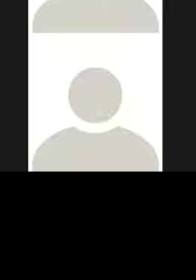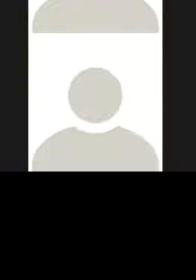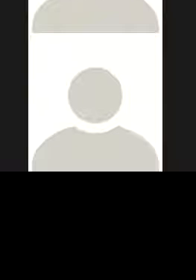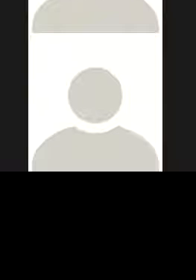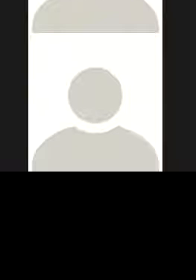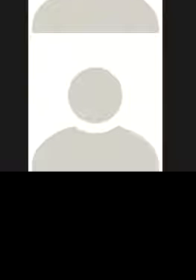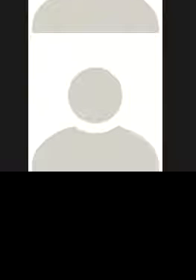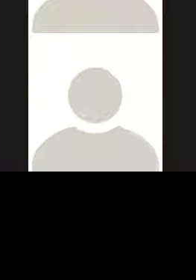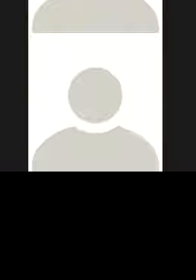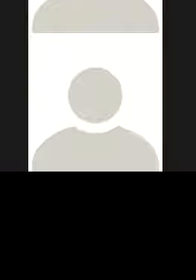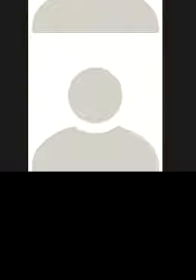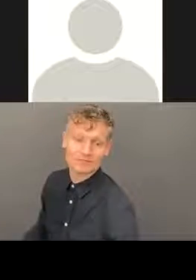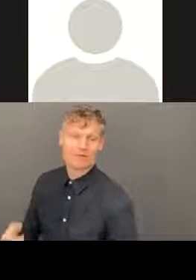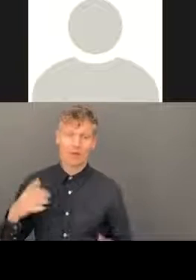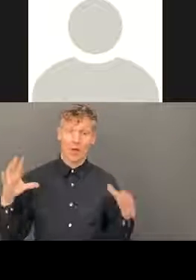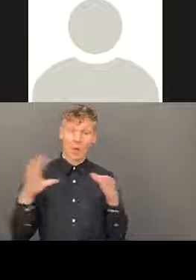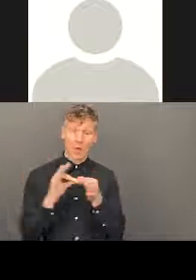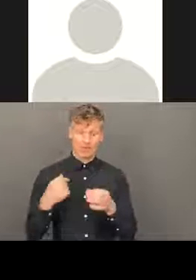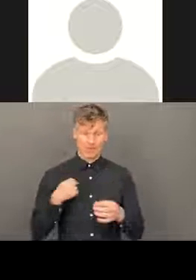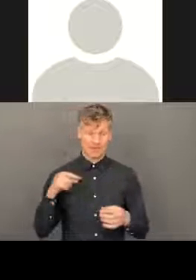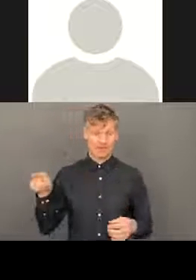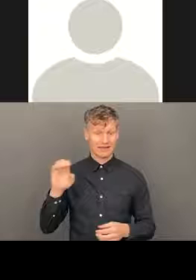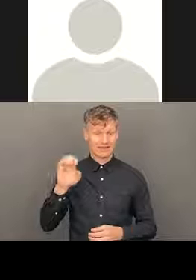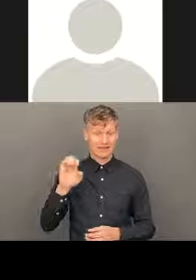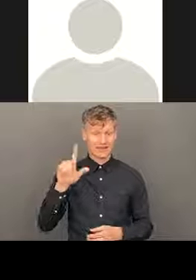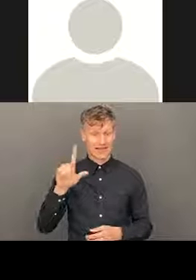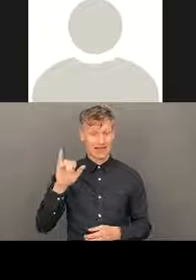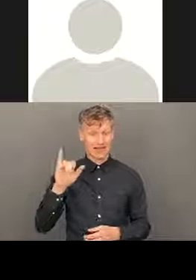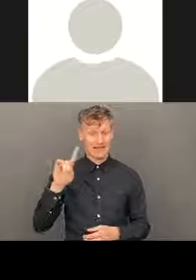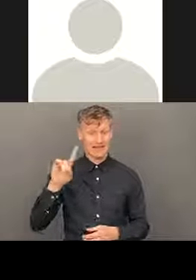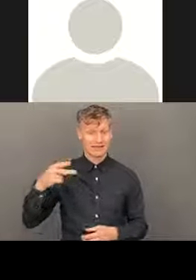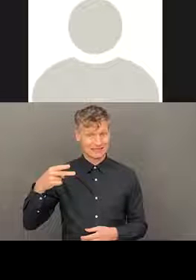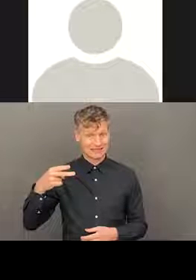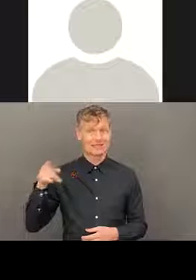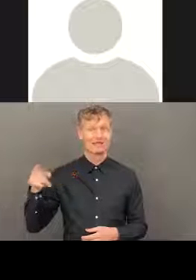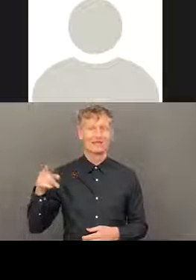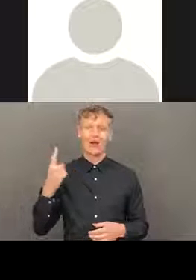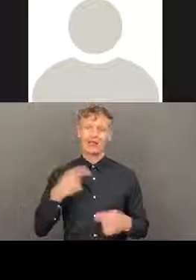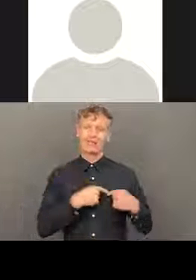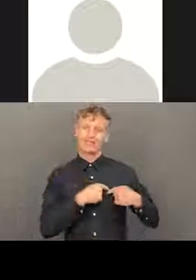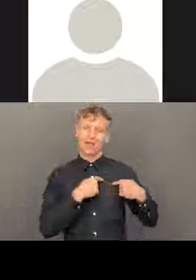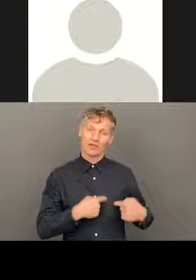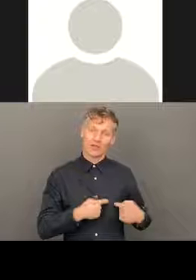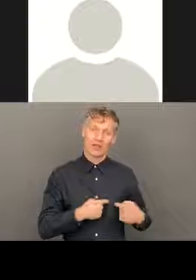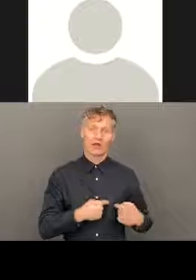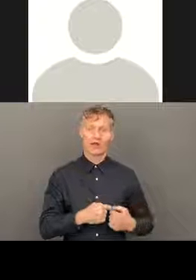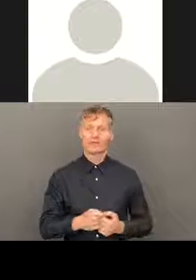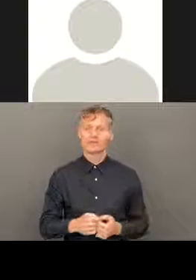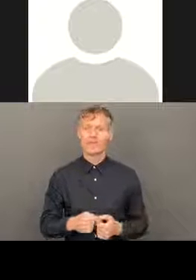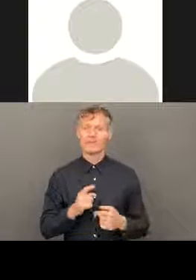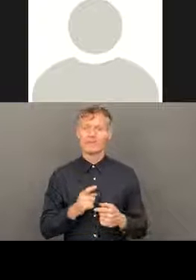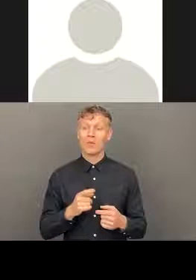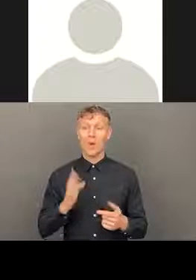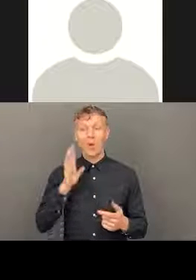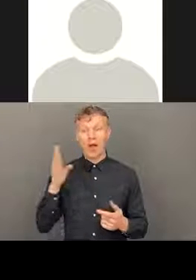and in 2 minutes you will meet her. I'm here to tell you about